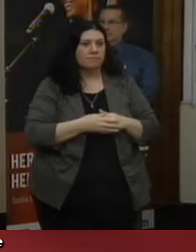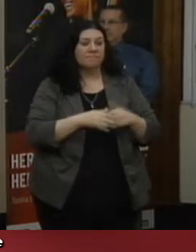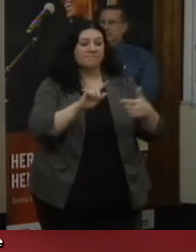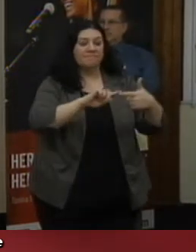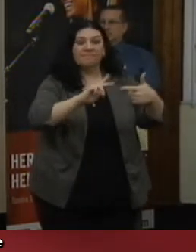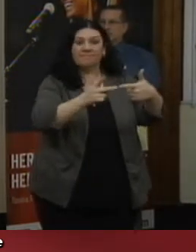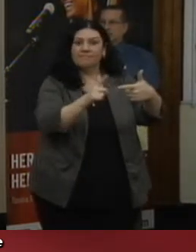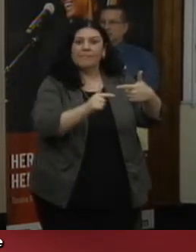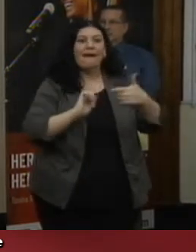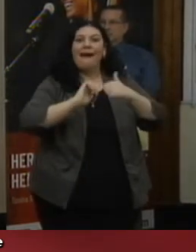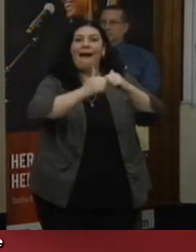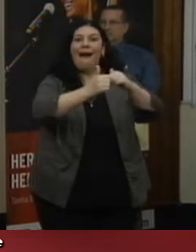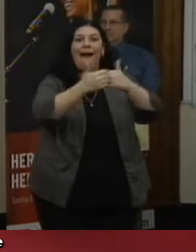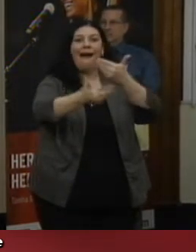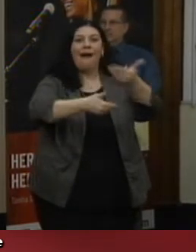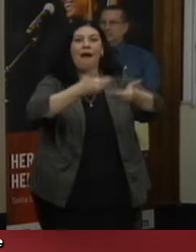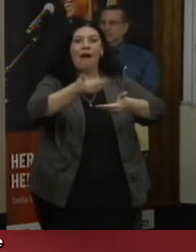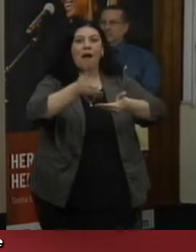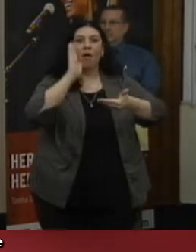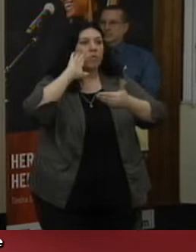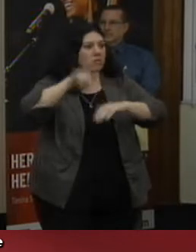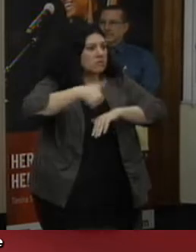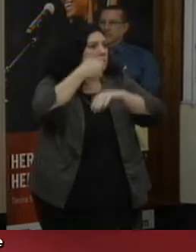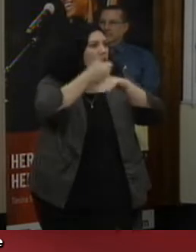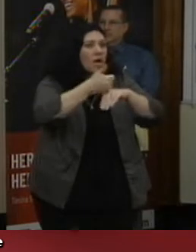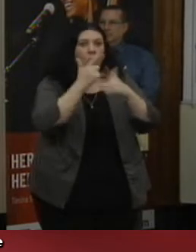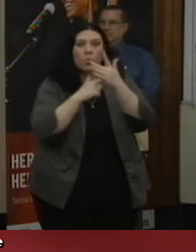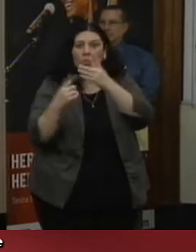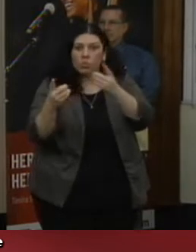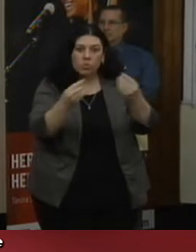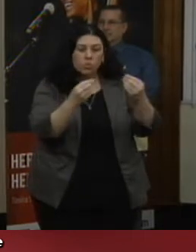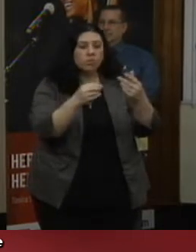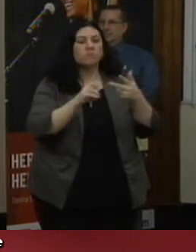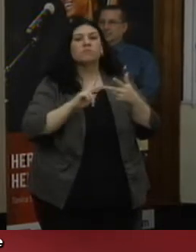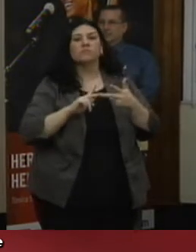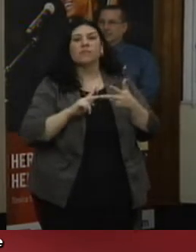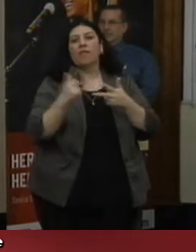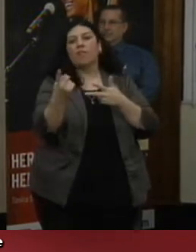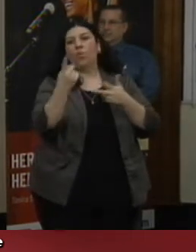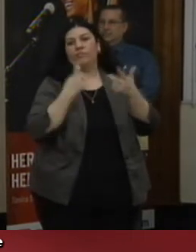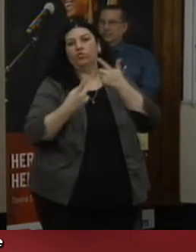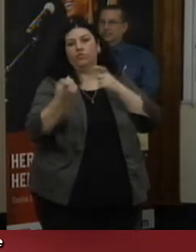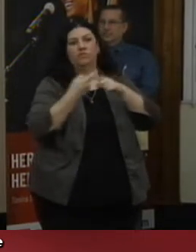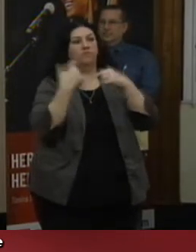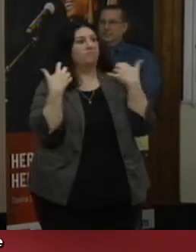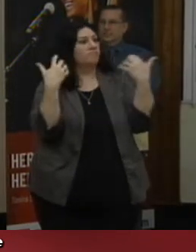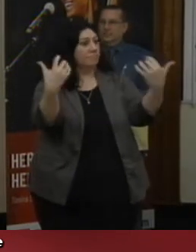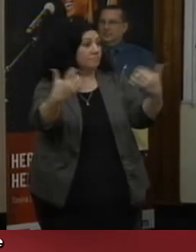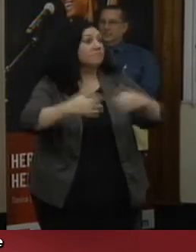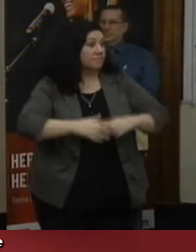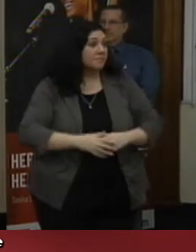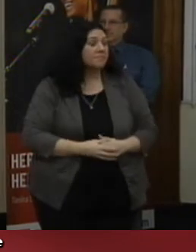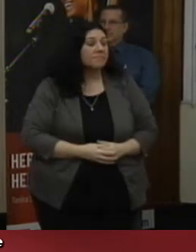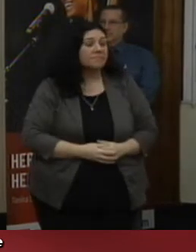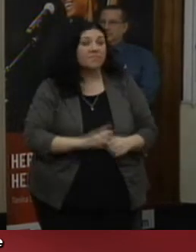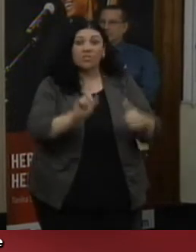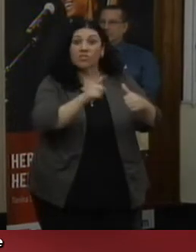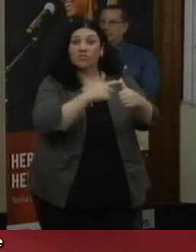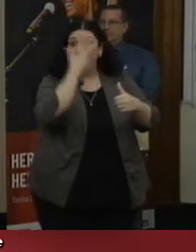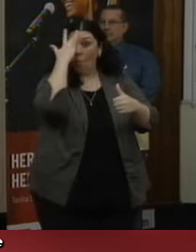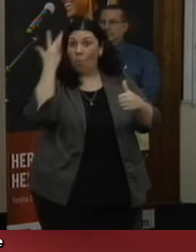about how this will be implemented, and then we'll take questions. First, the